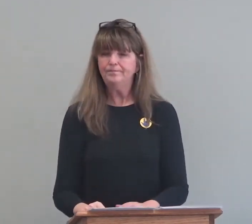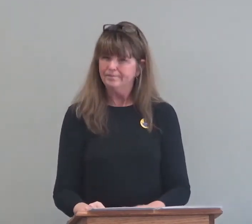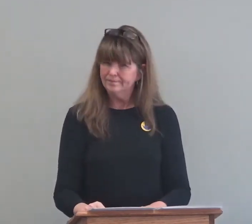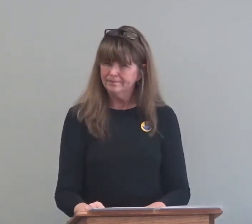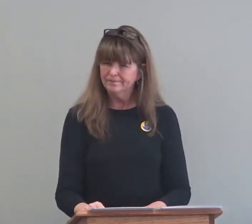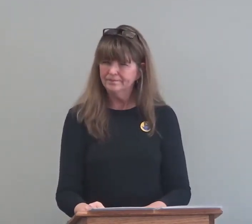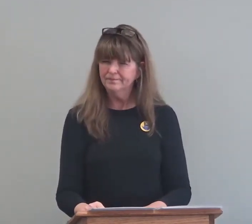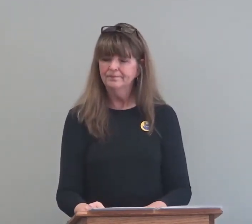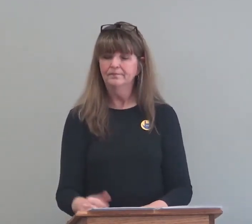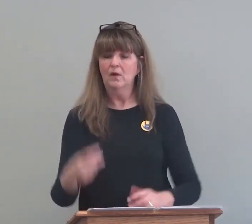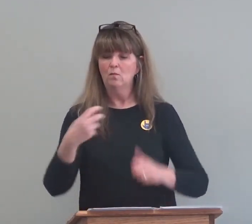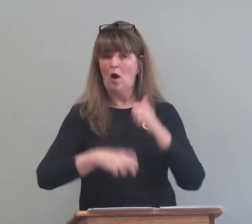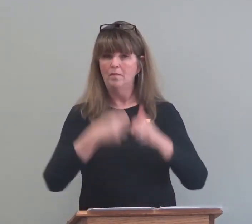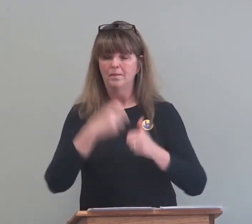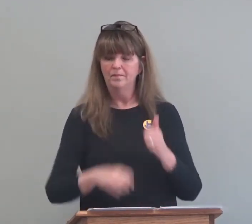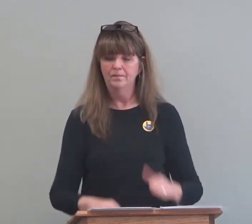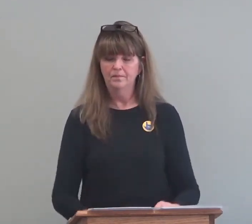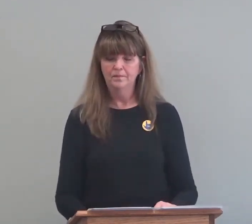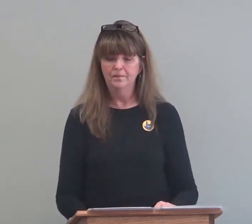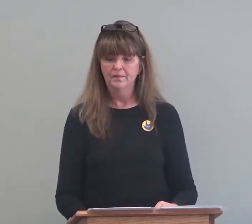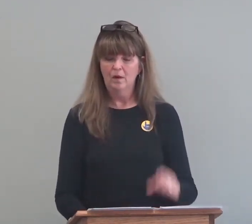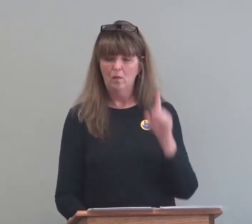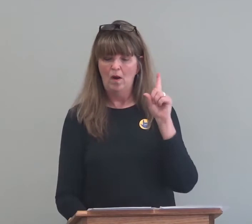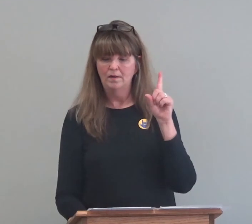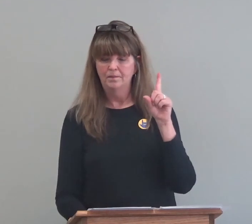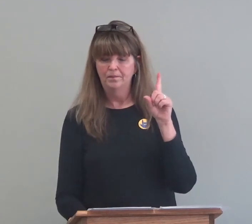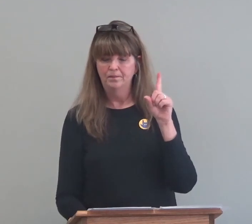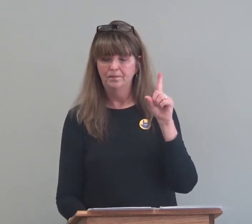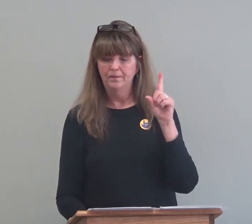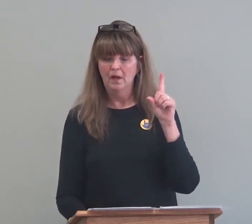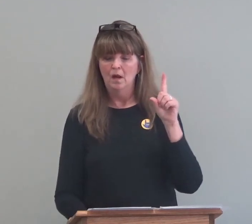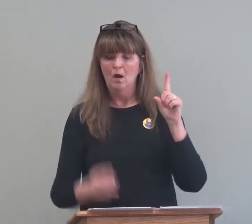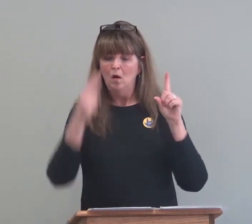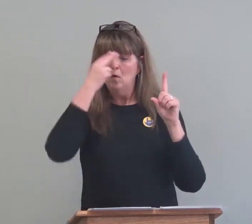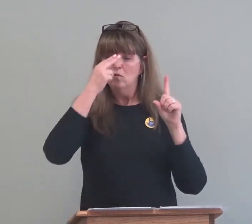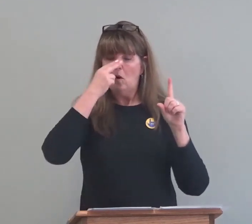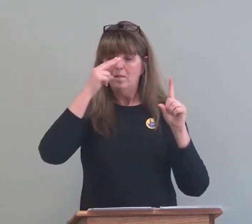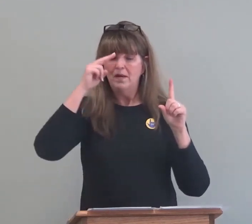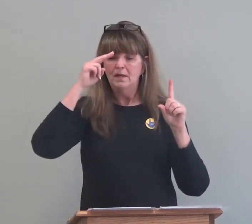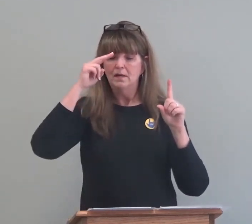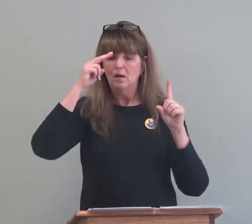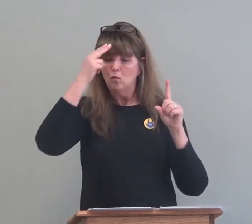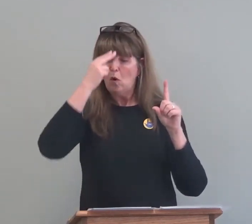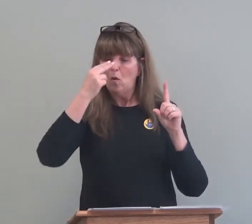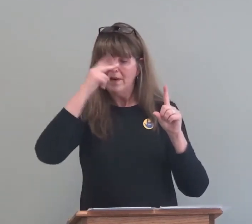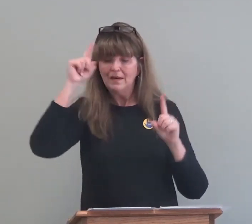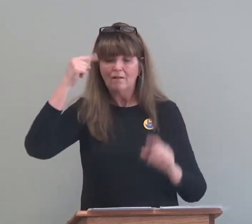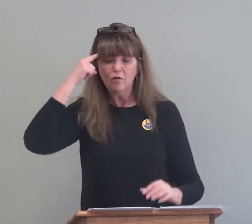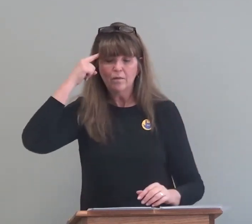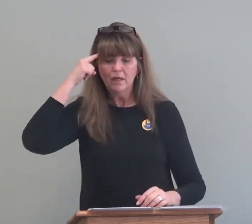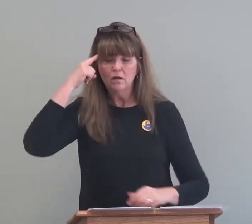Now that theory has some problems. Problem one is